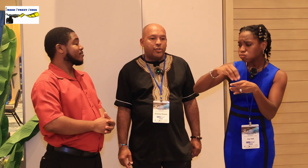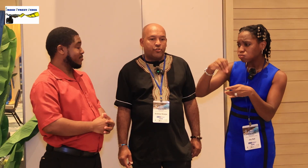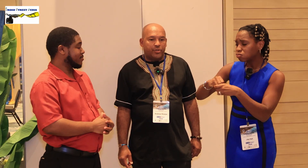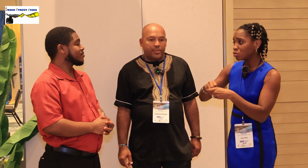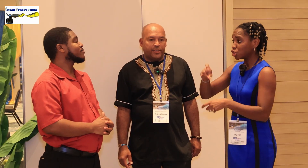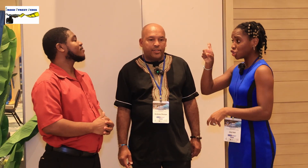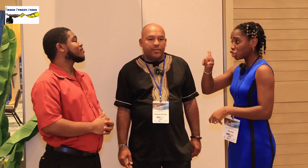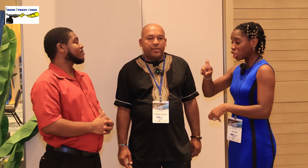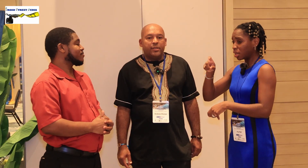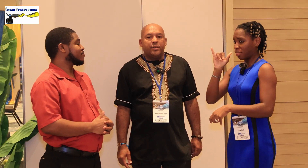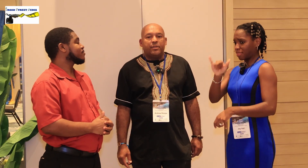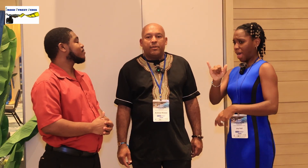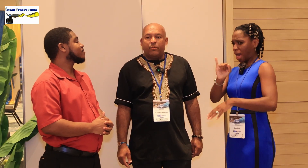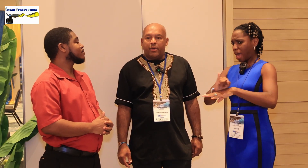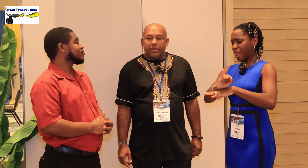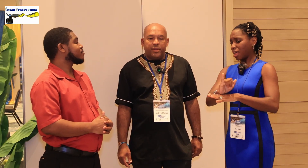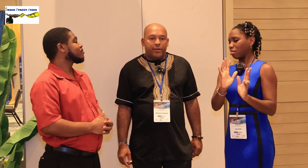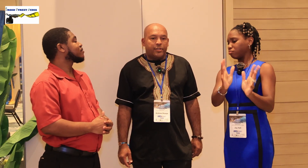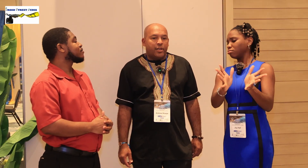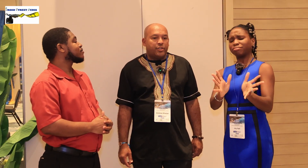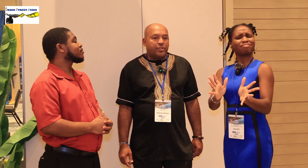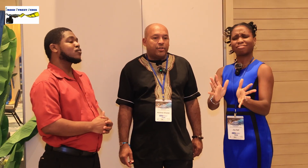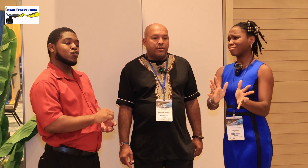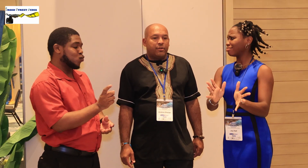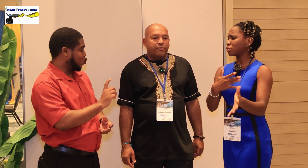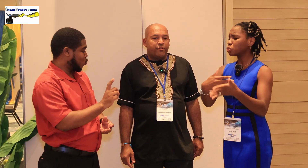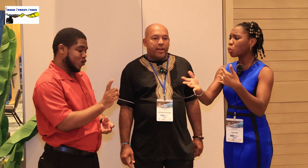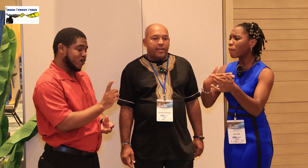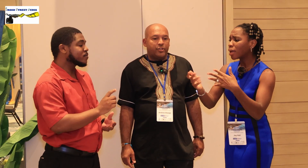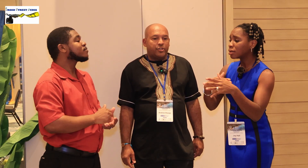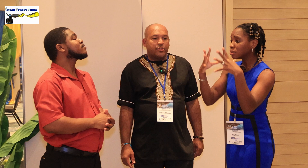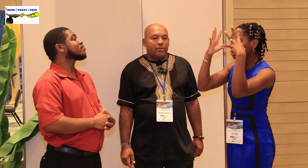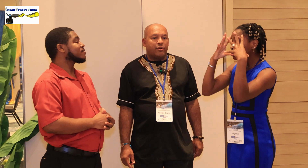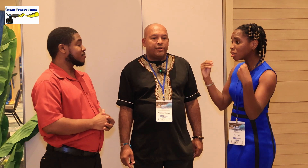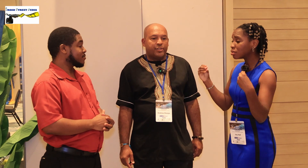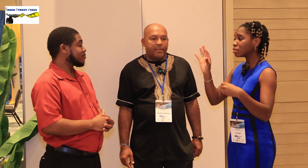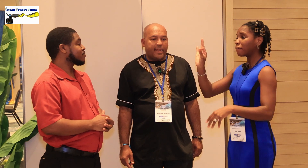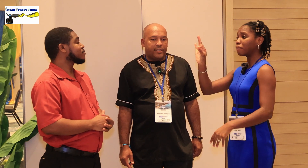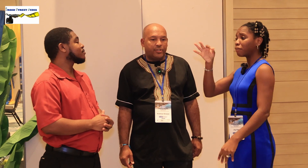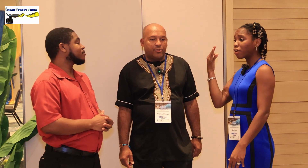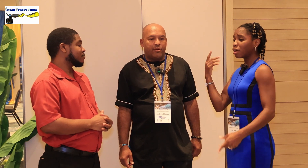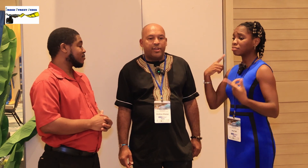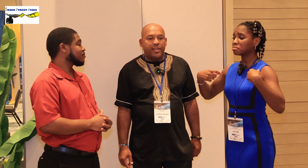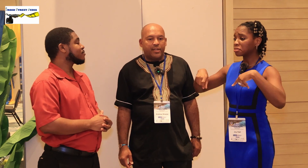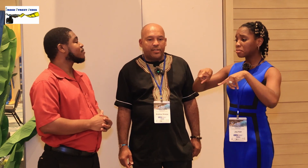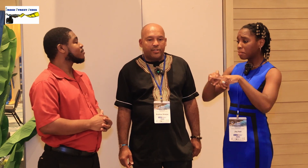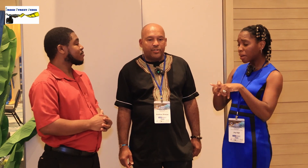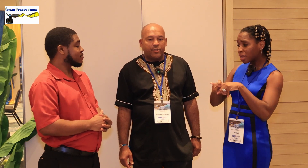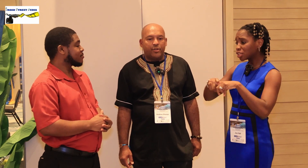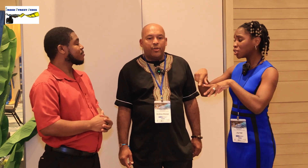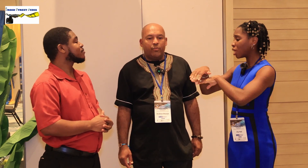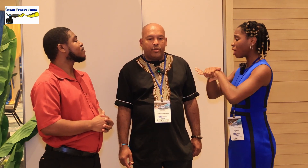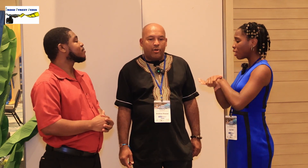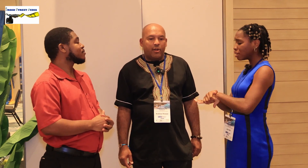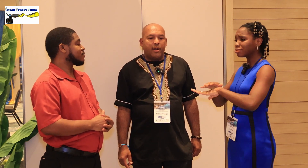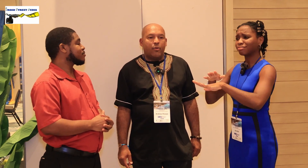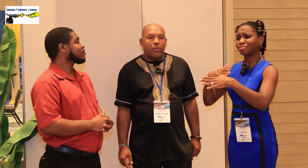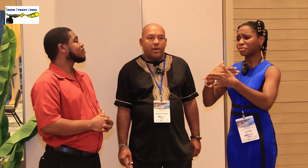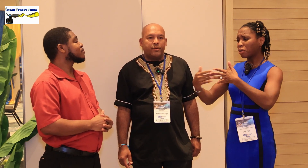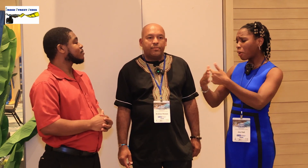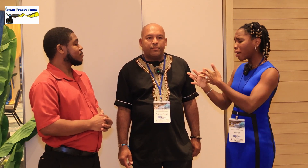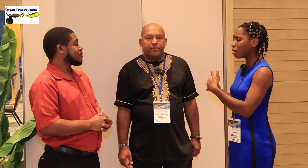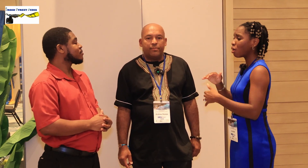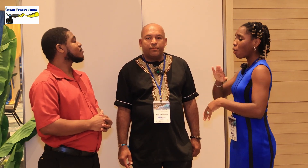Caribbean countries, whether they're Dutch, French, or Spanish, or English. We all